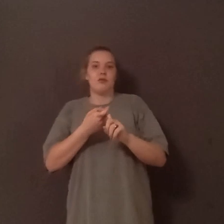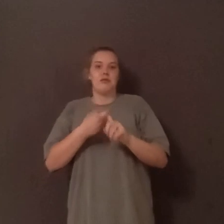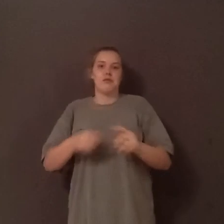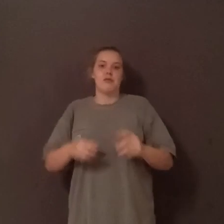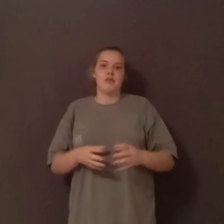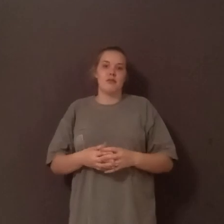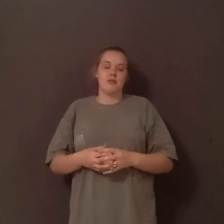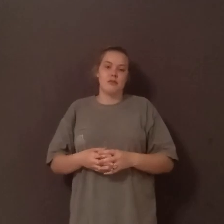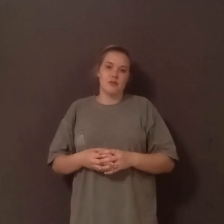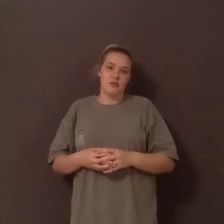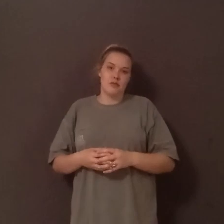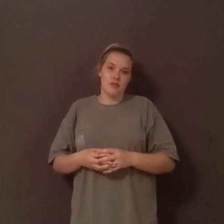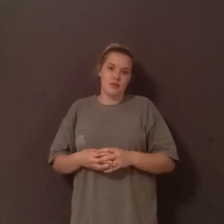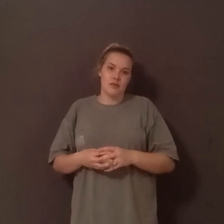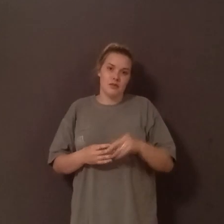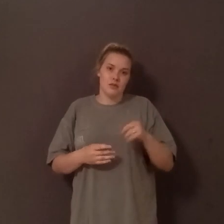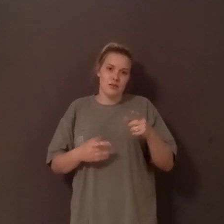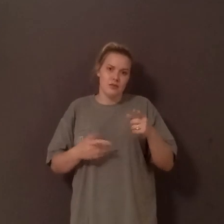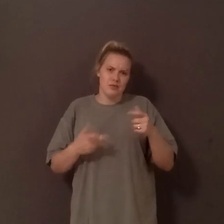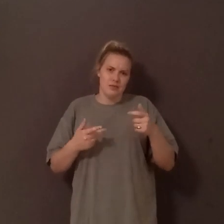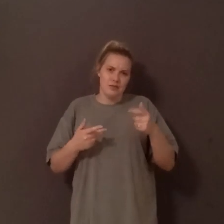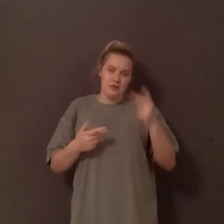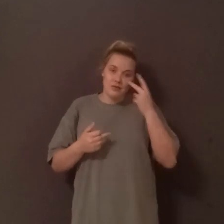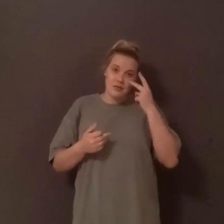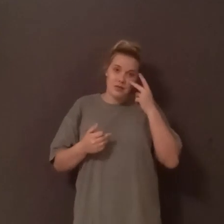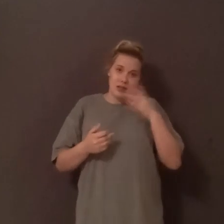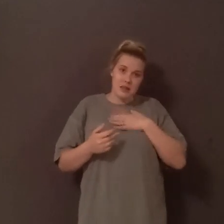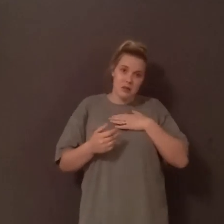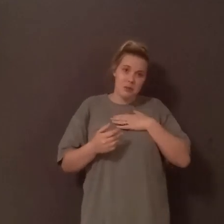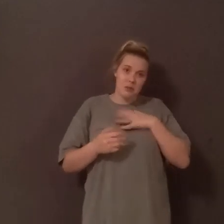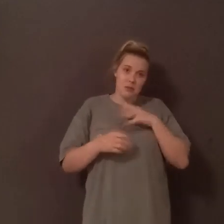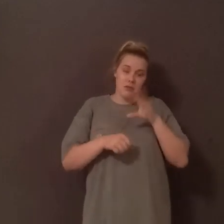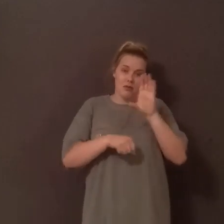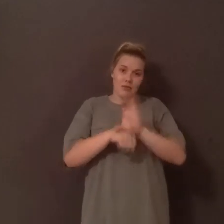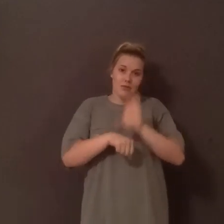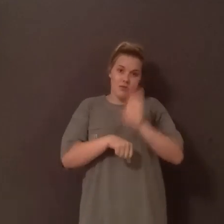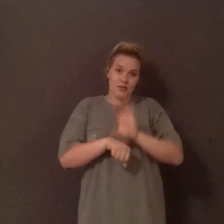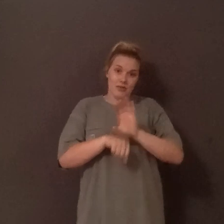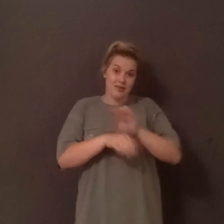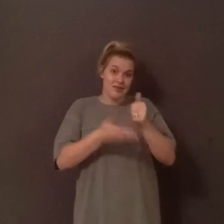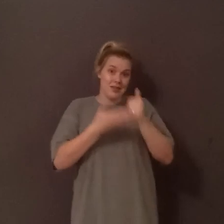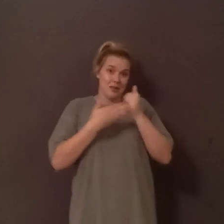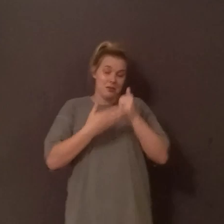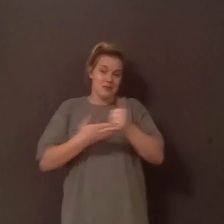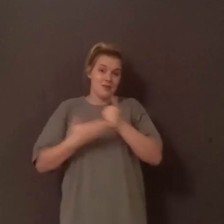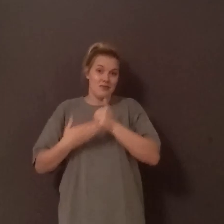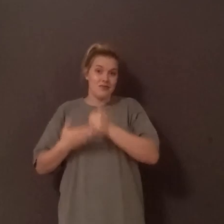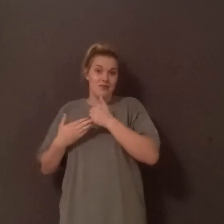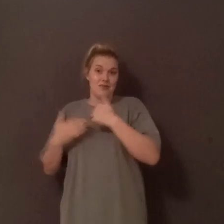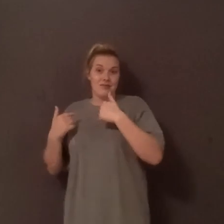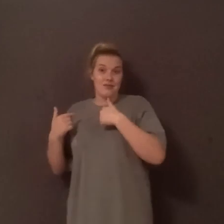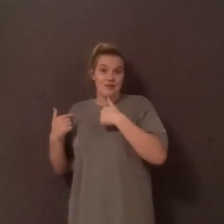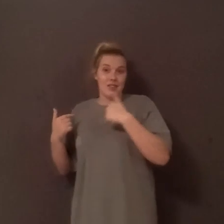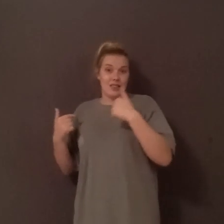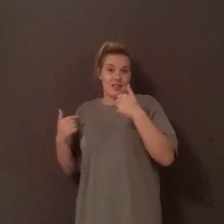and say, hey, check out my church. And if I get you to sign up for services, it helps me because I get a 10% commission on whatever